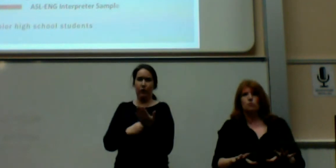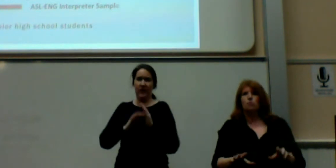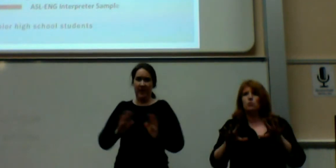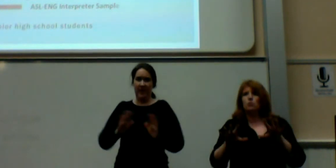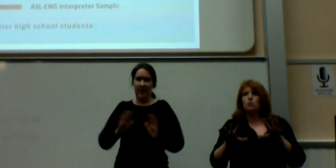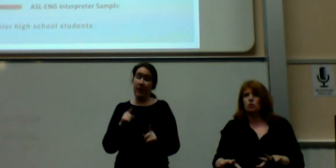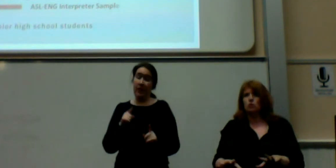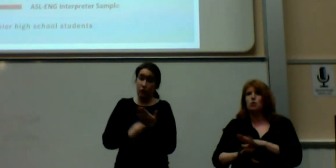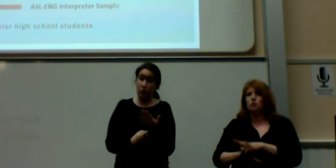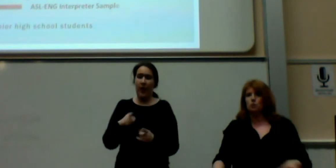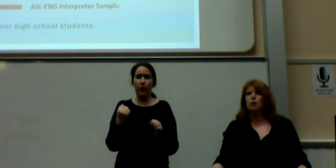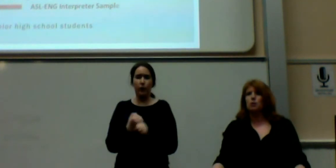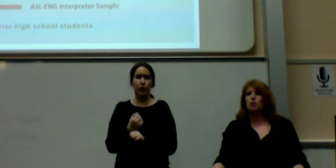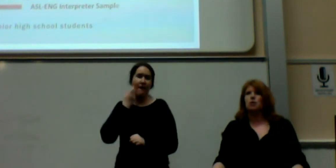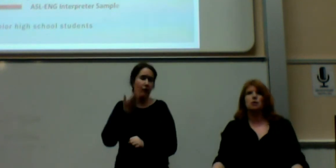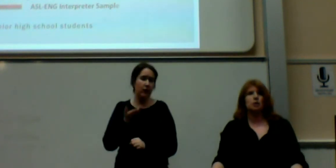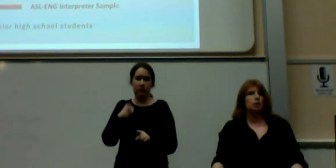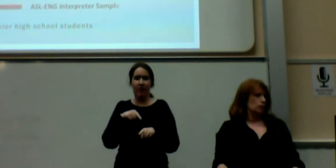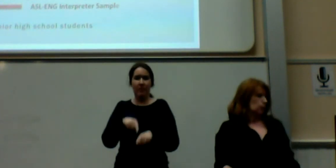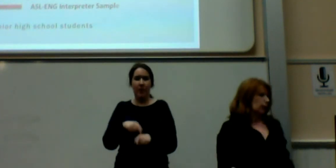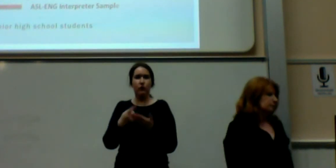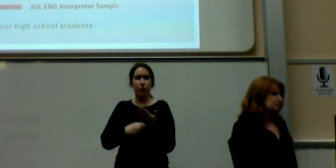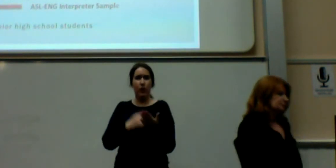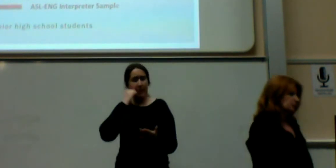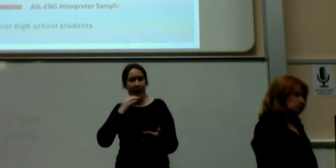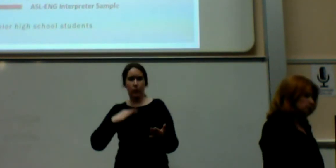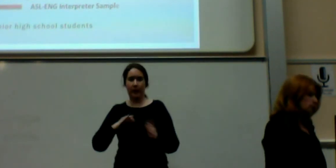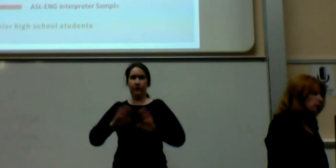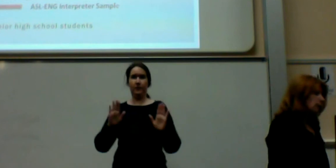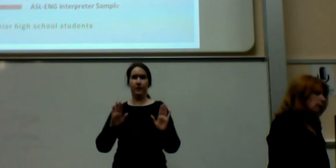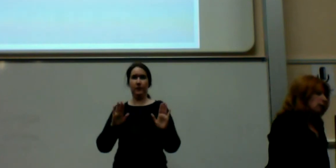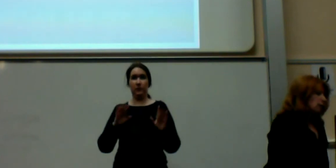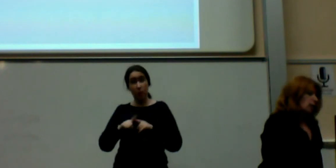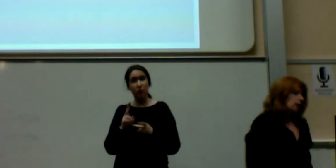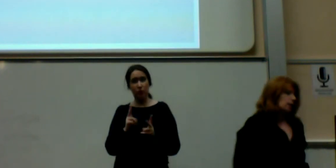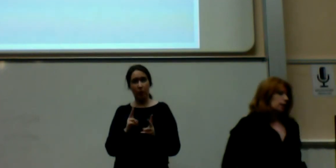rule, this is the rule, this is what I do, period.